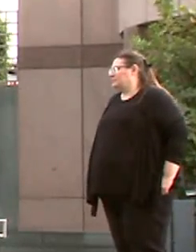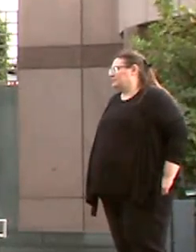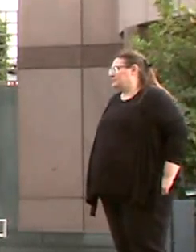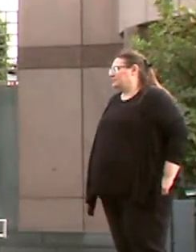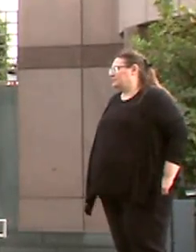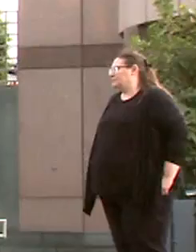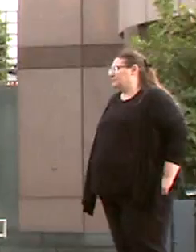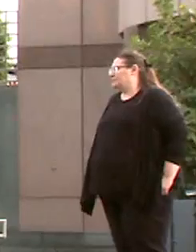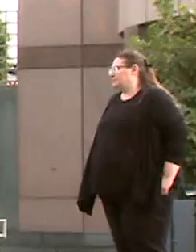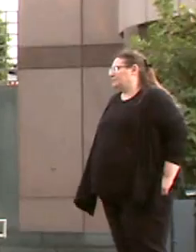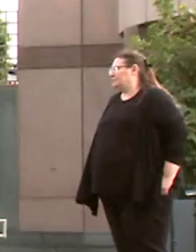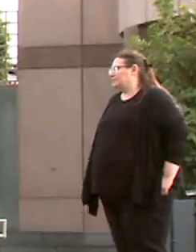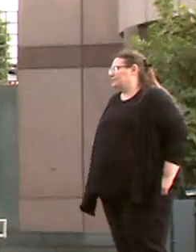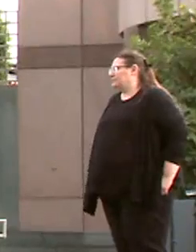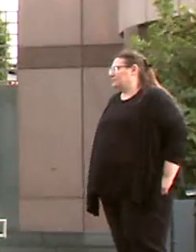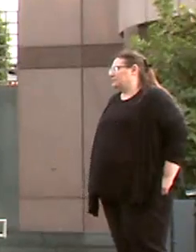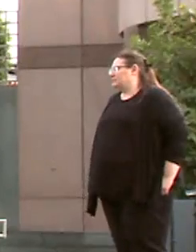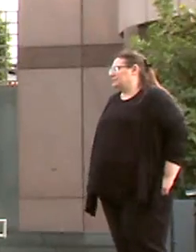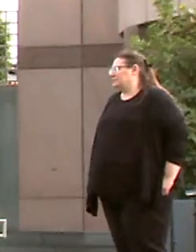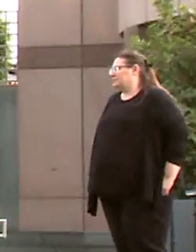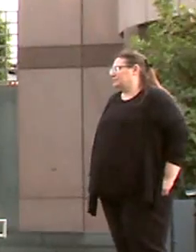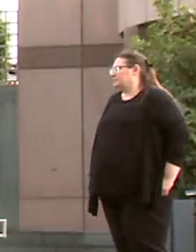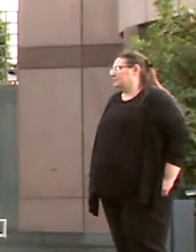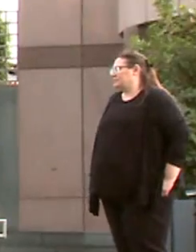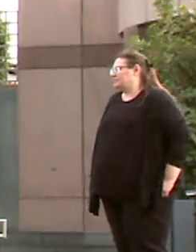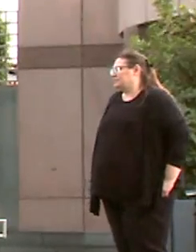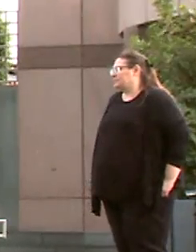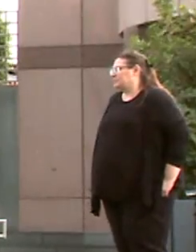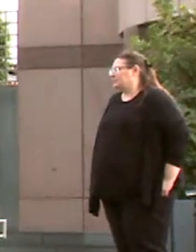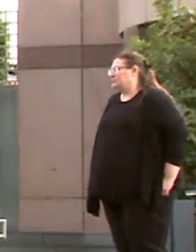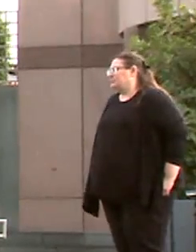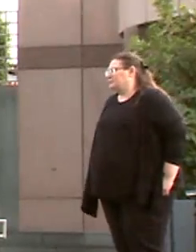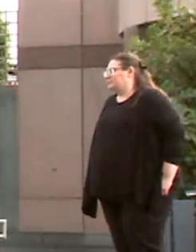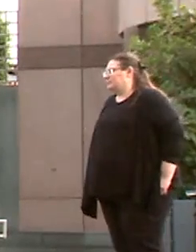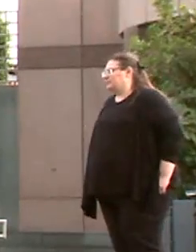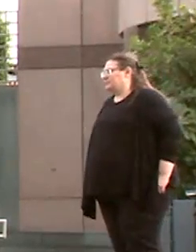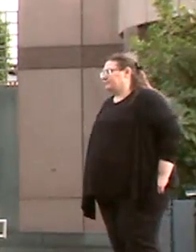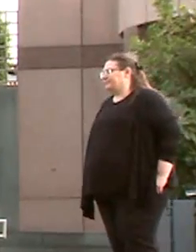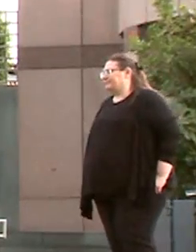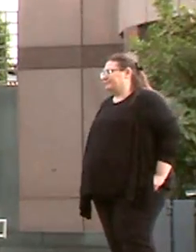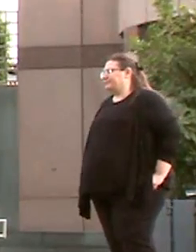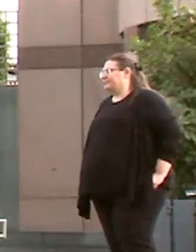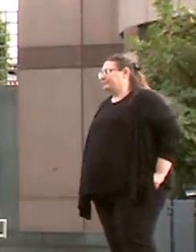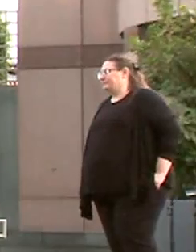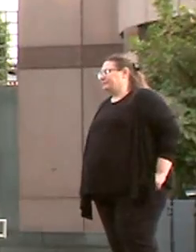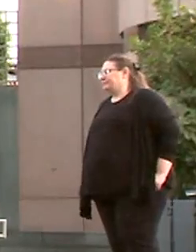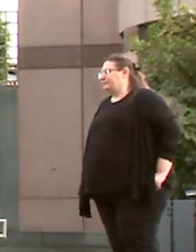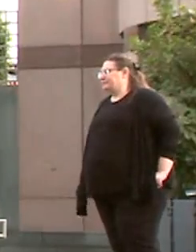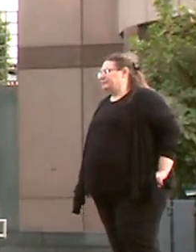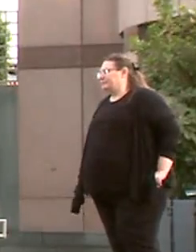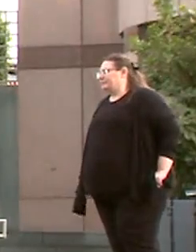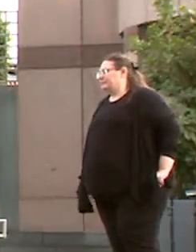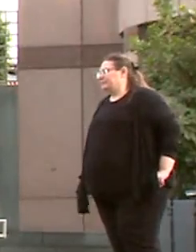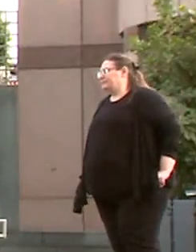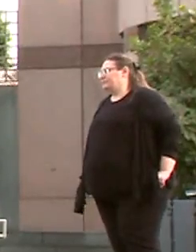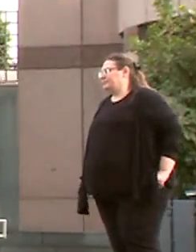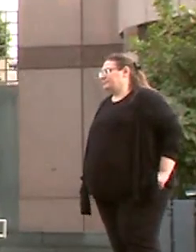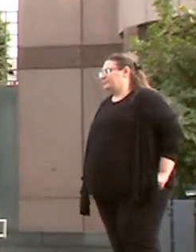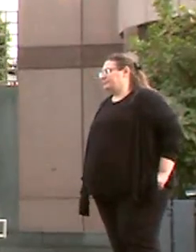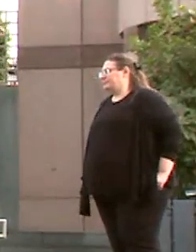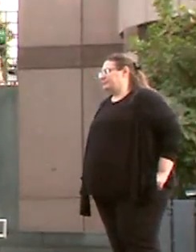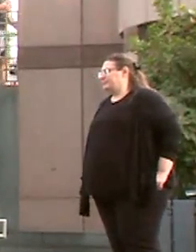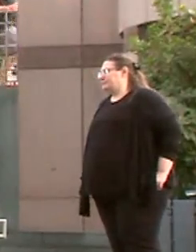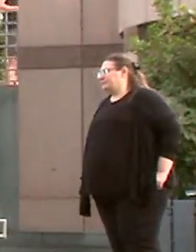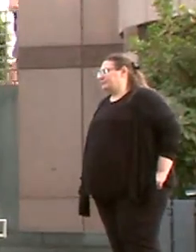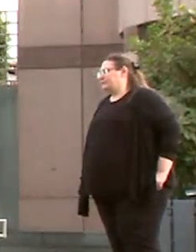think, everyone here, me included, has a responsibility to redefine what that word is so that people can be less afraid of